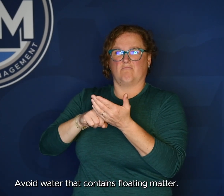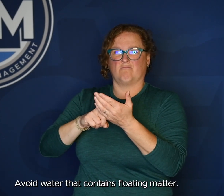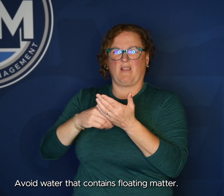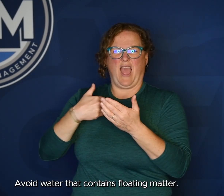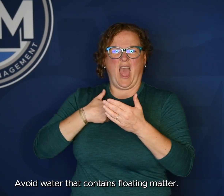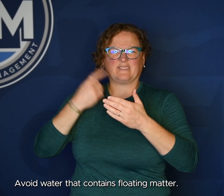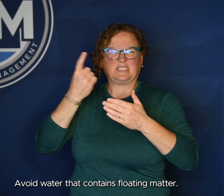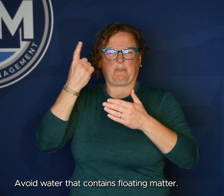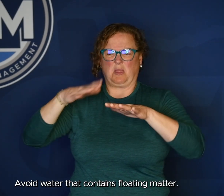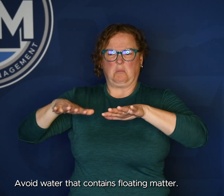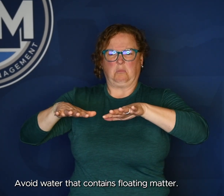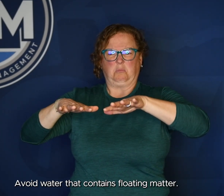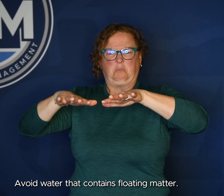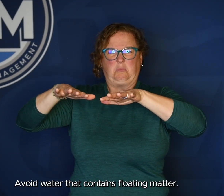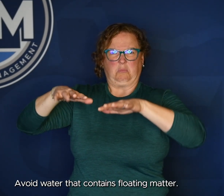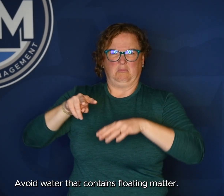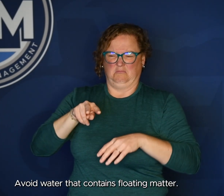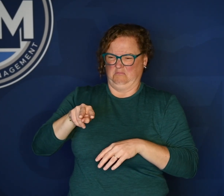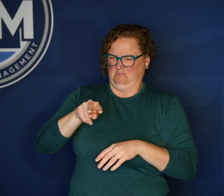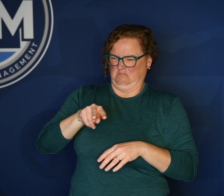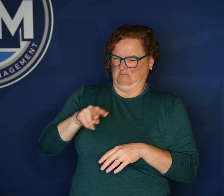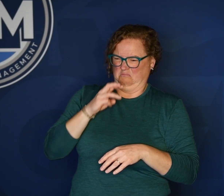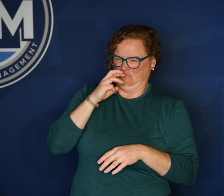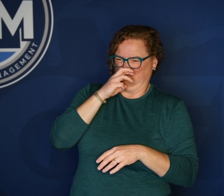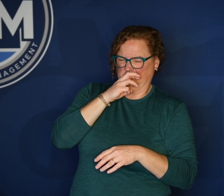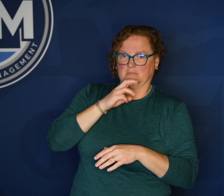Avoid water that contains floating matter.